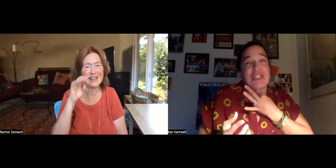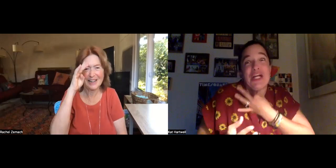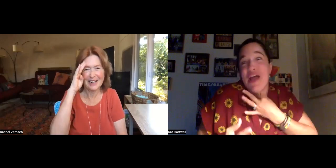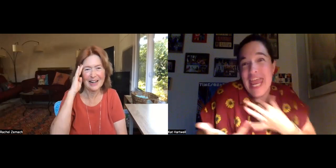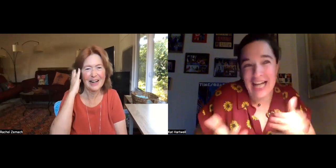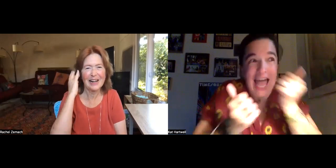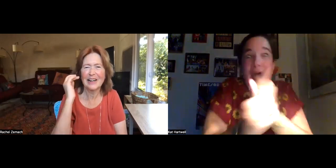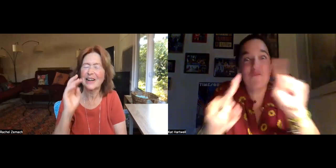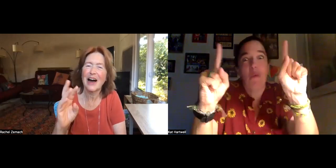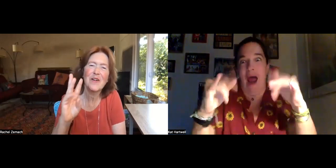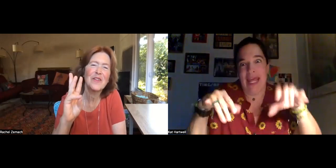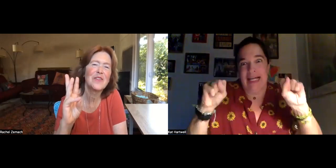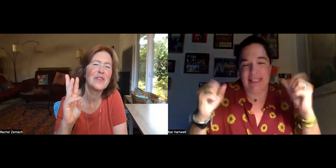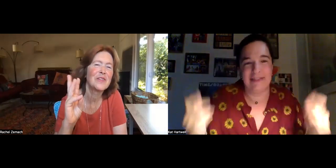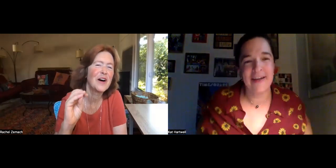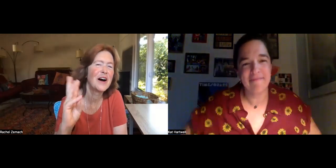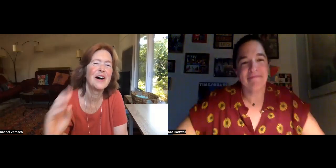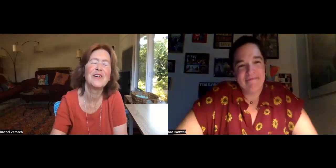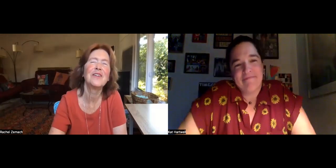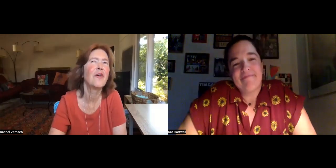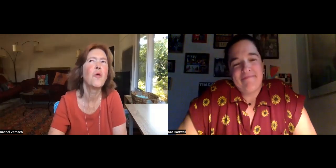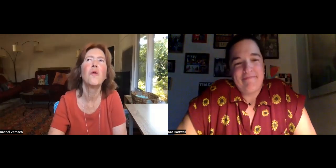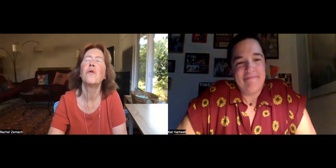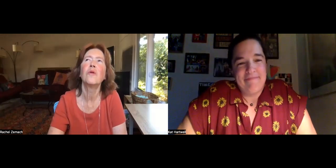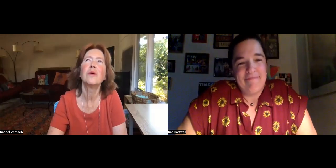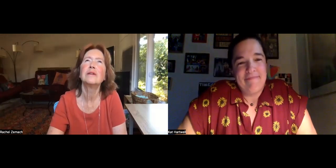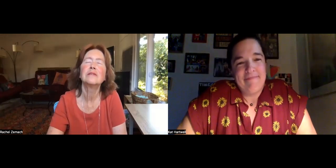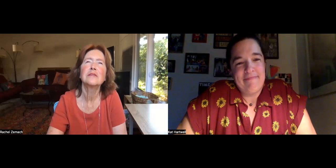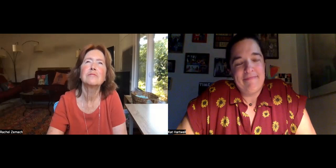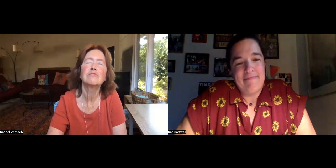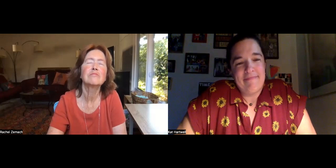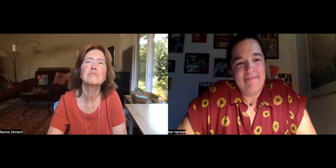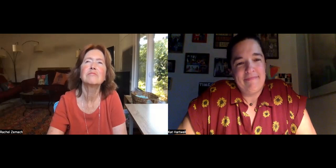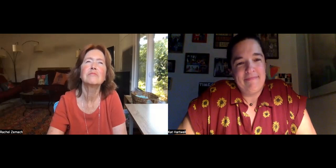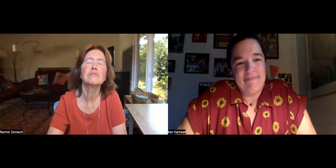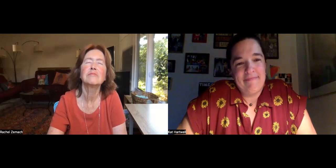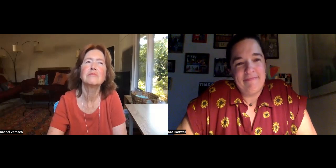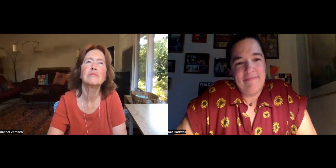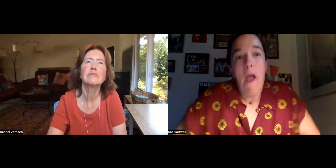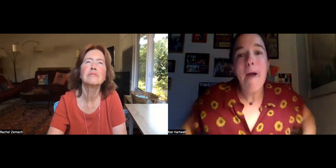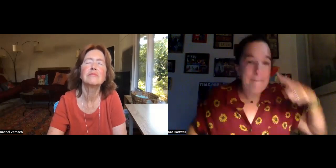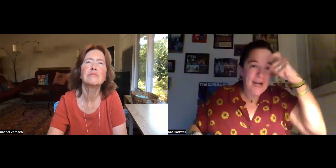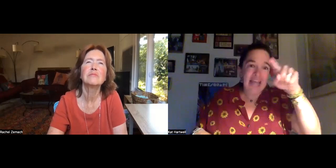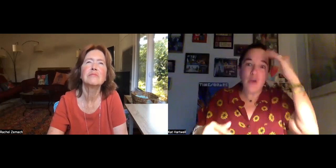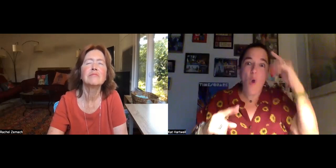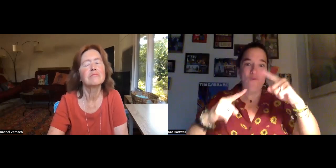tell you, everyone, and Because I know you've